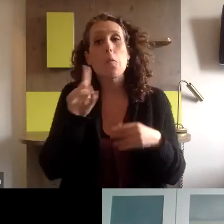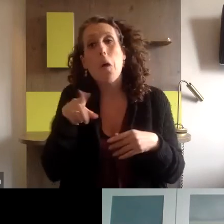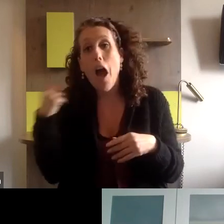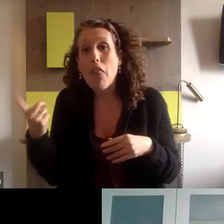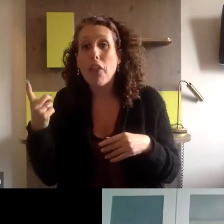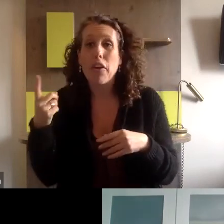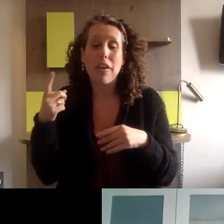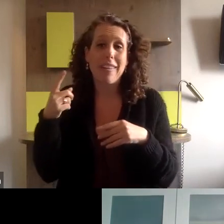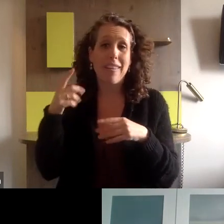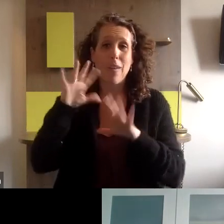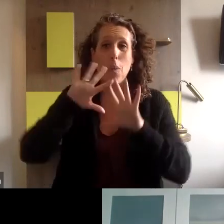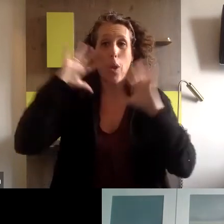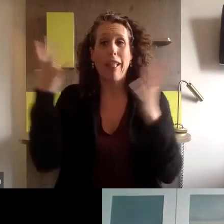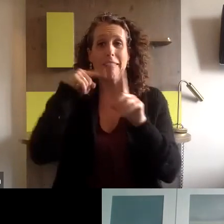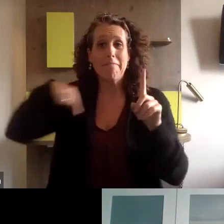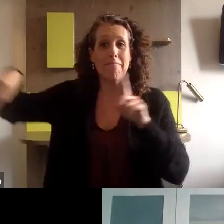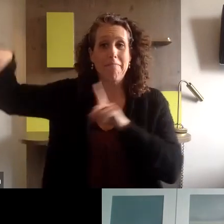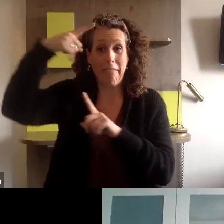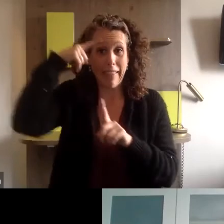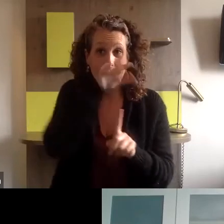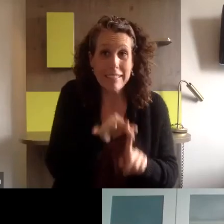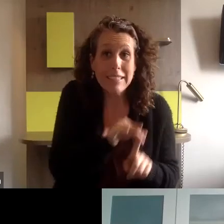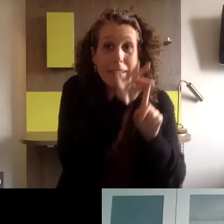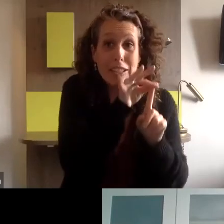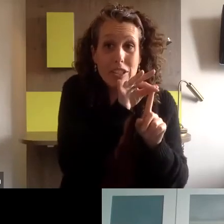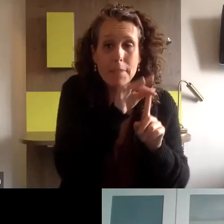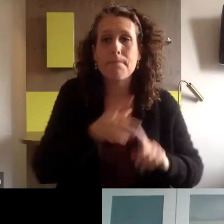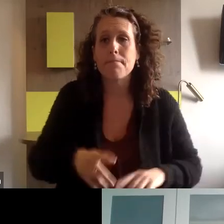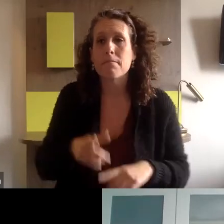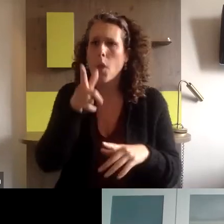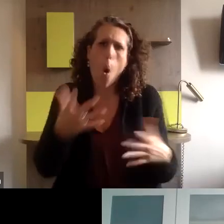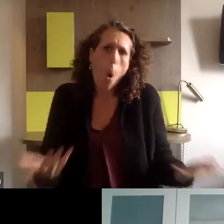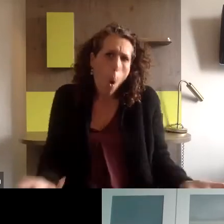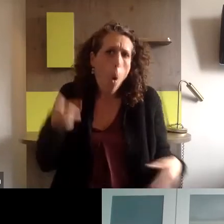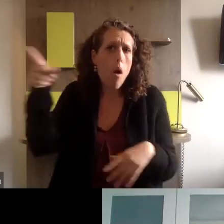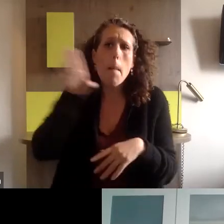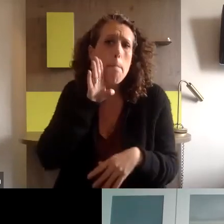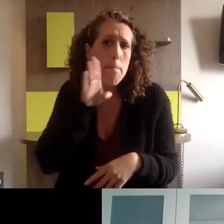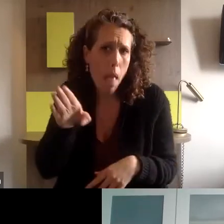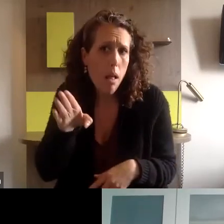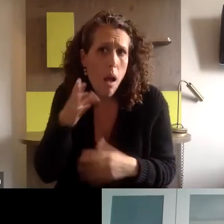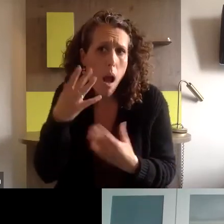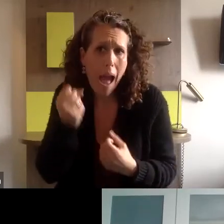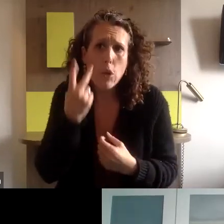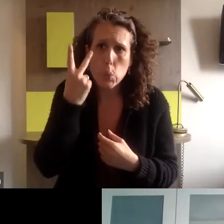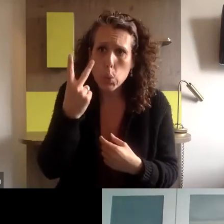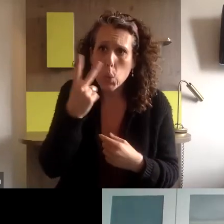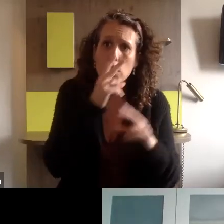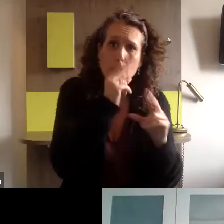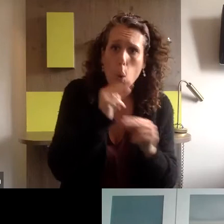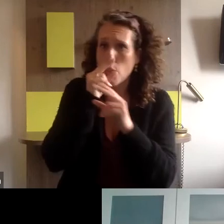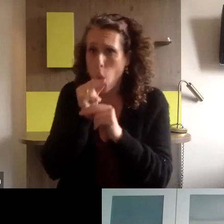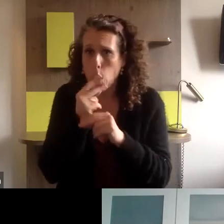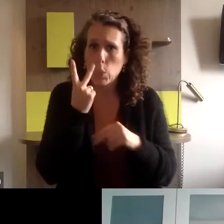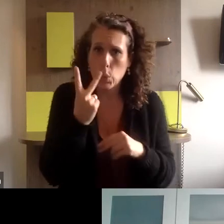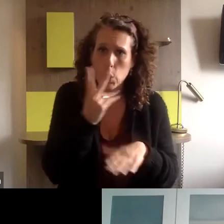regions in the world? Well, a special case, not, well, in Belgium, you also have two spoken languages and you have two different sign languages. So